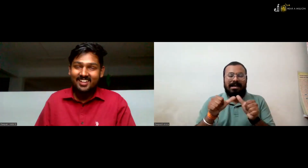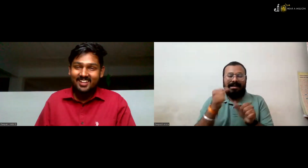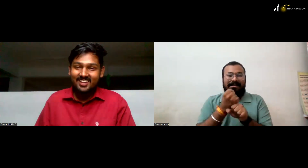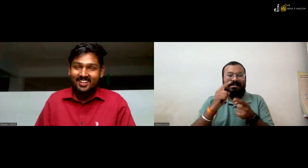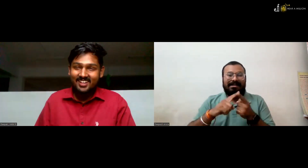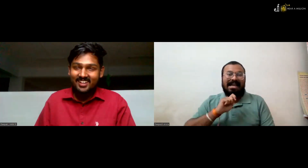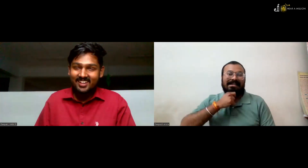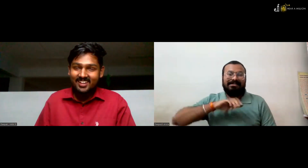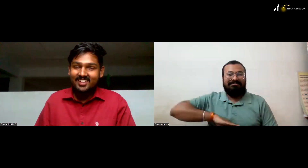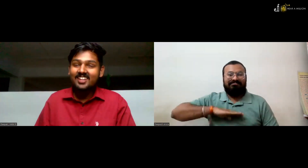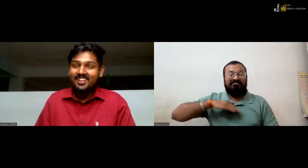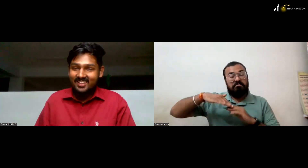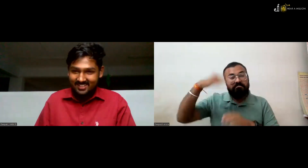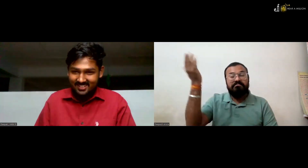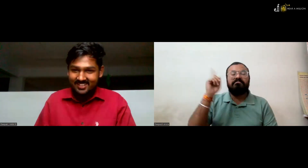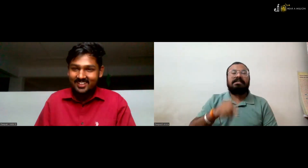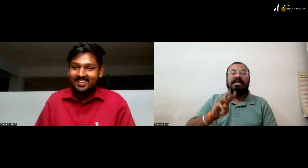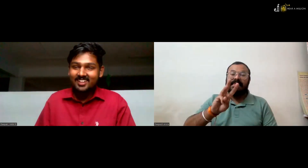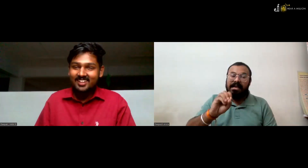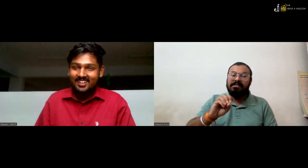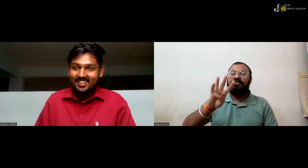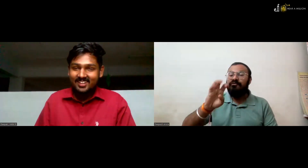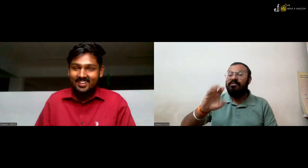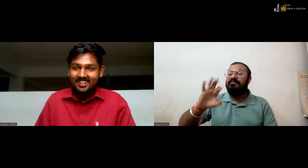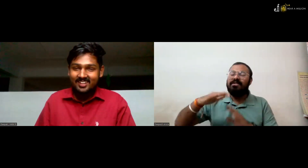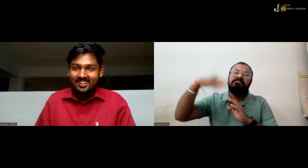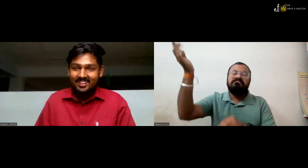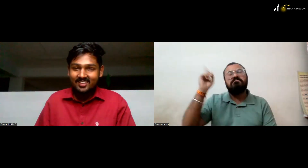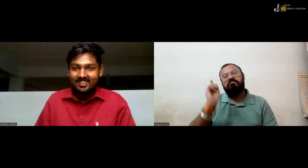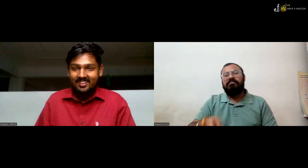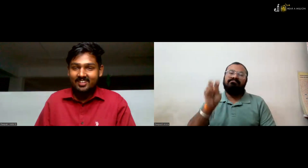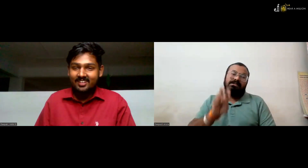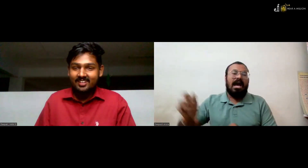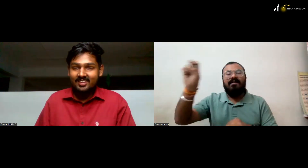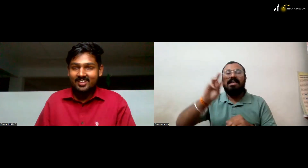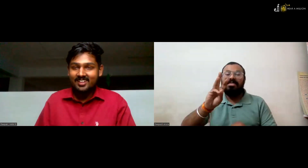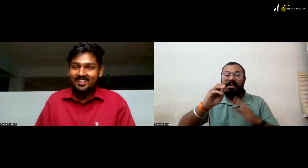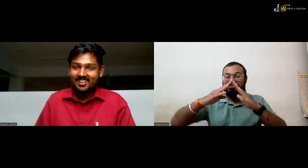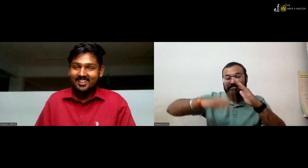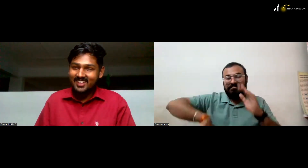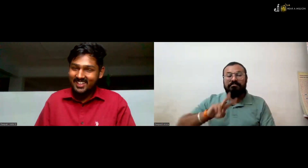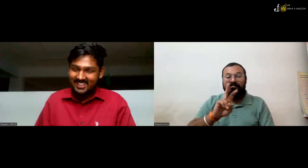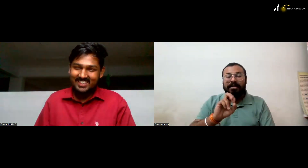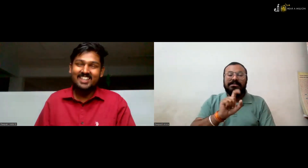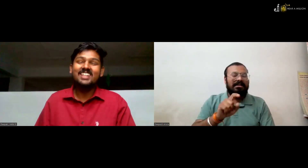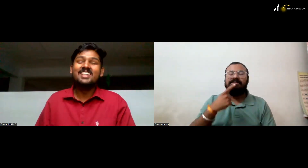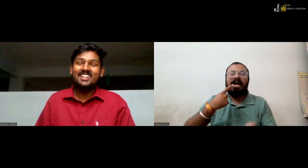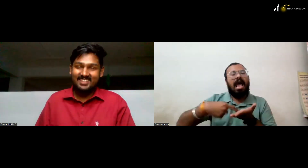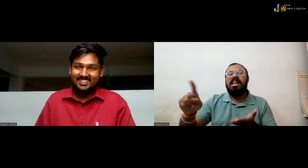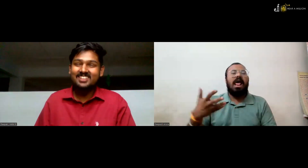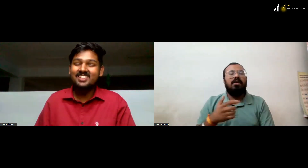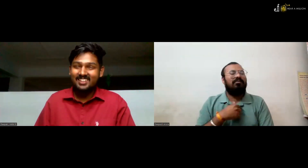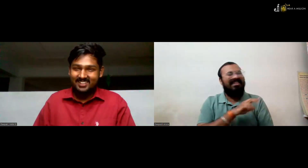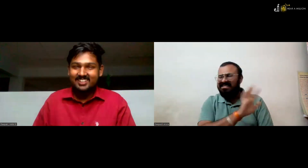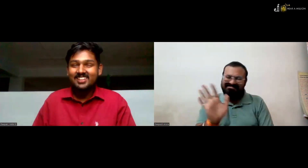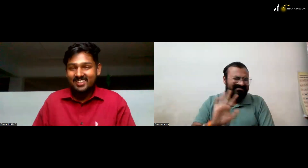alone is really a different experience, and when we are of a kind good